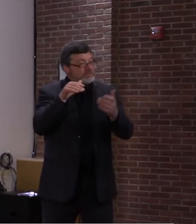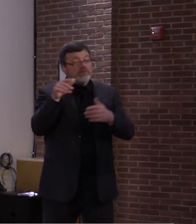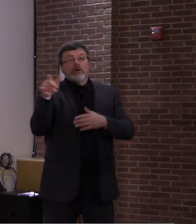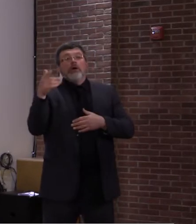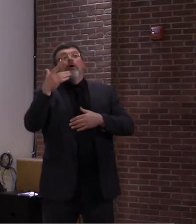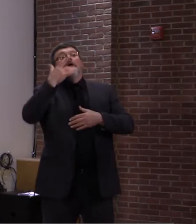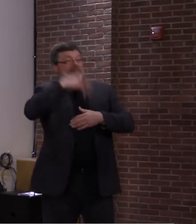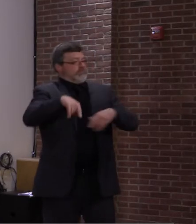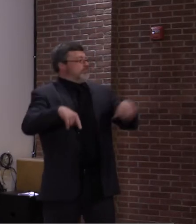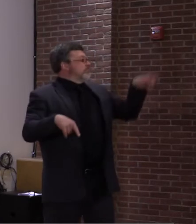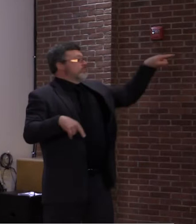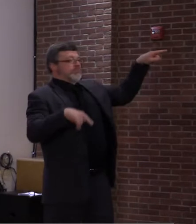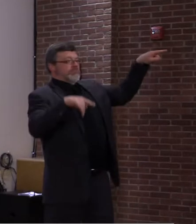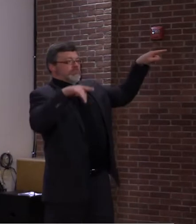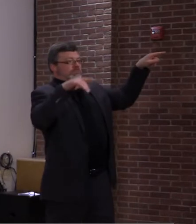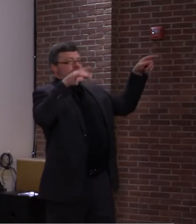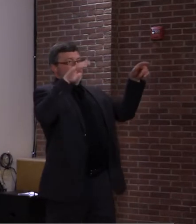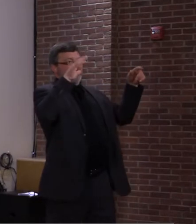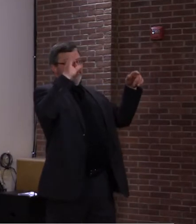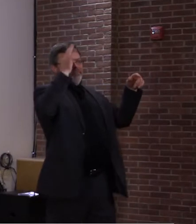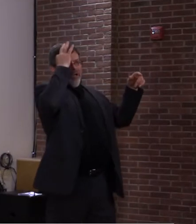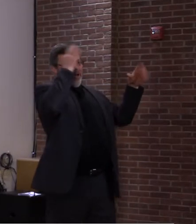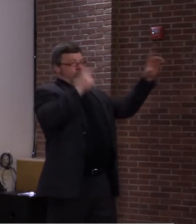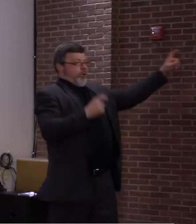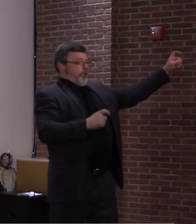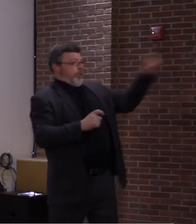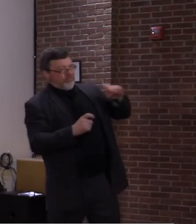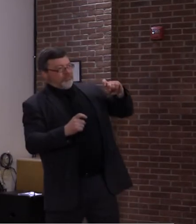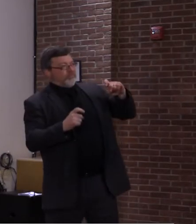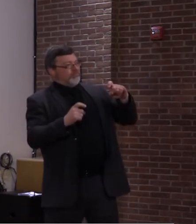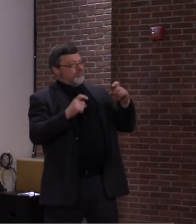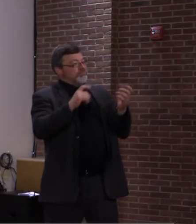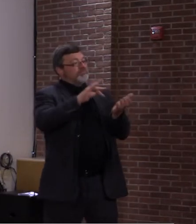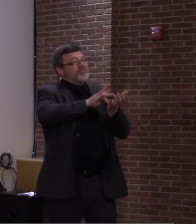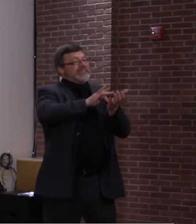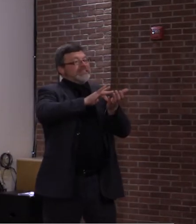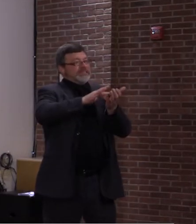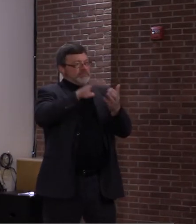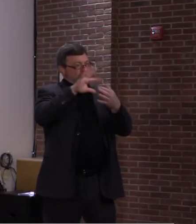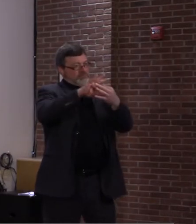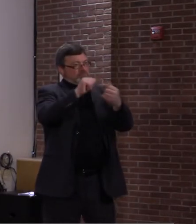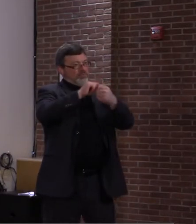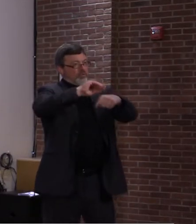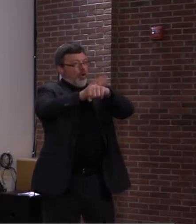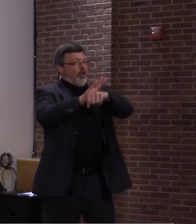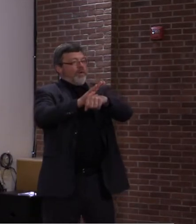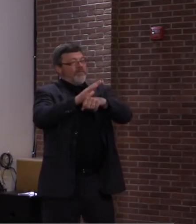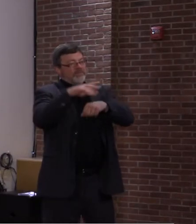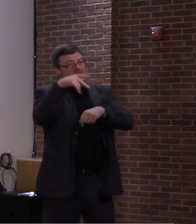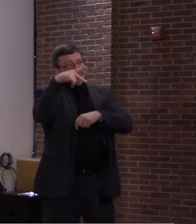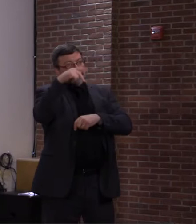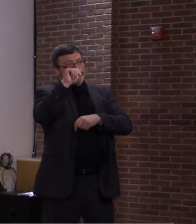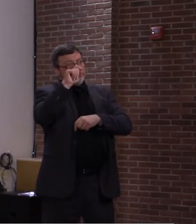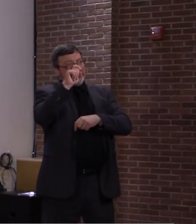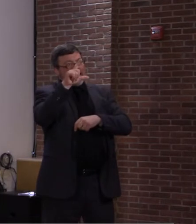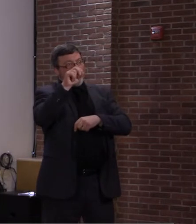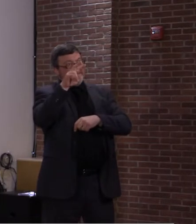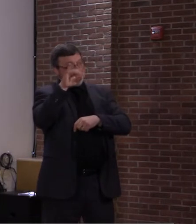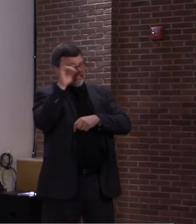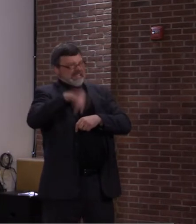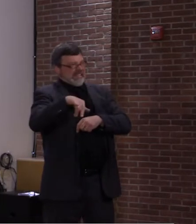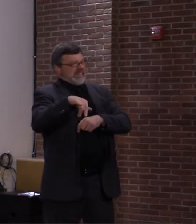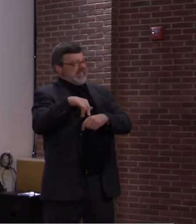receive 2,000 doses of Paxlovid this week. That is a huge increase over the average